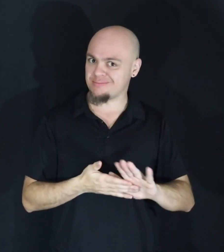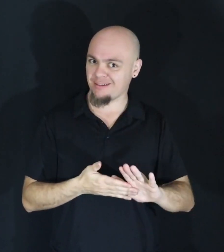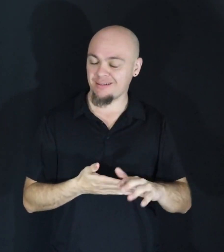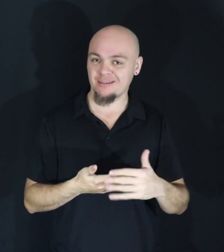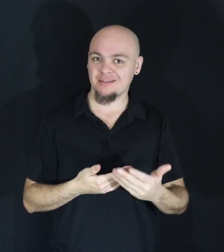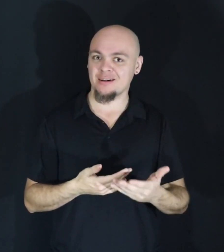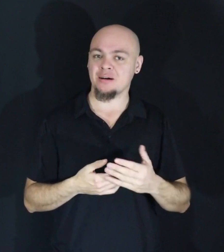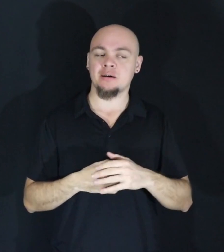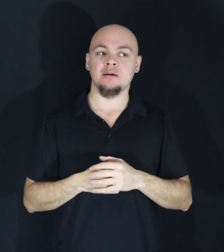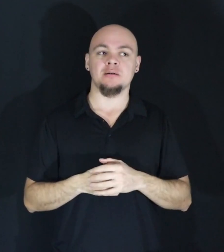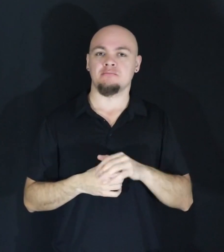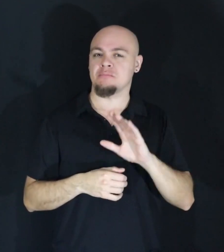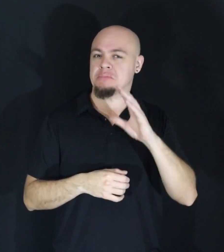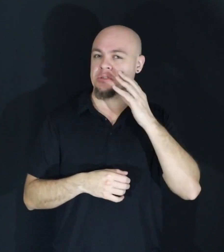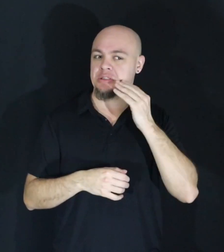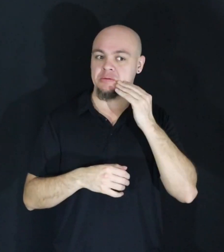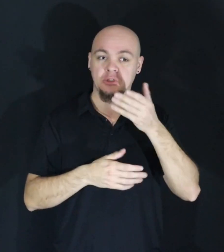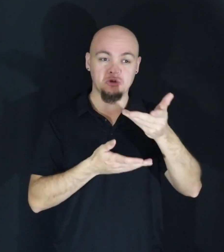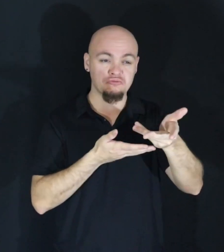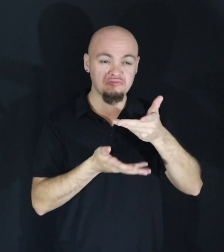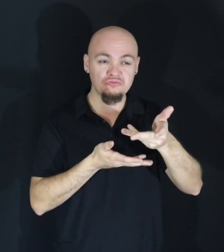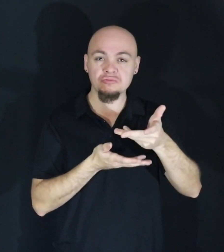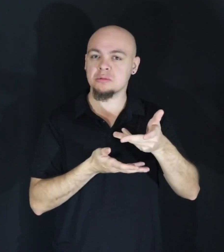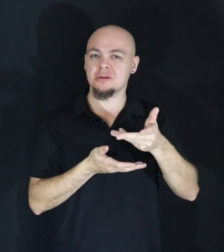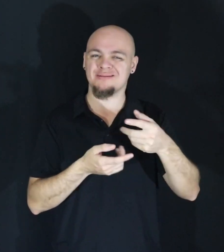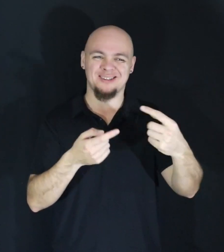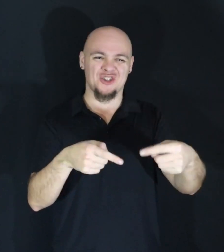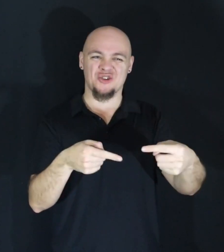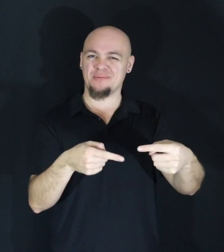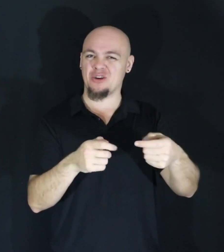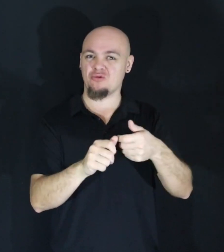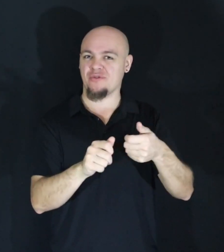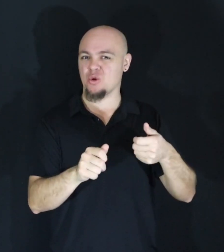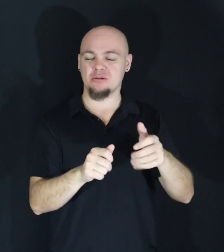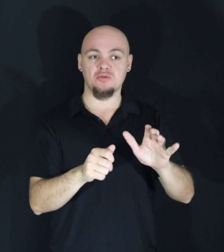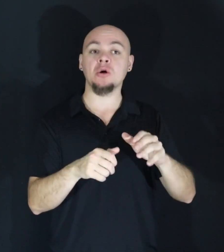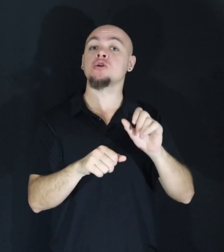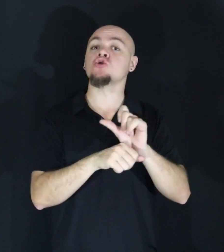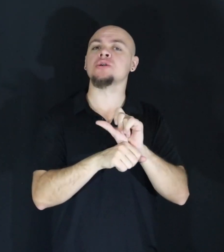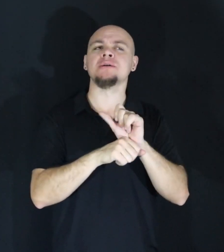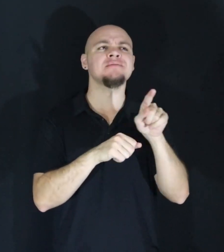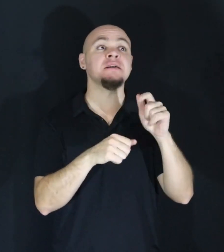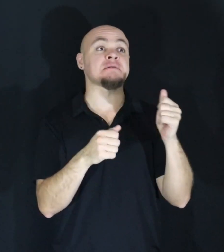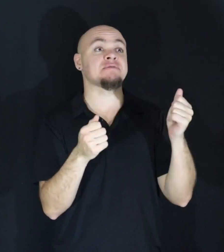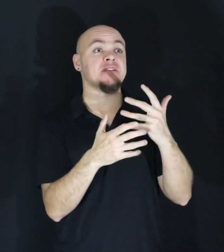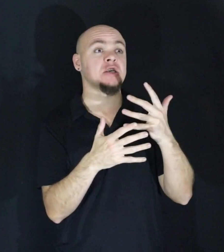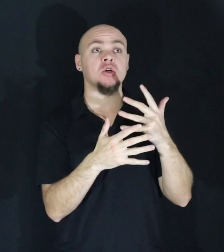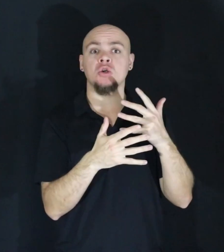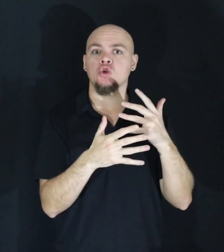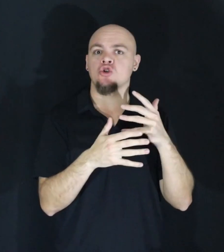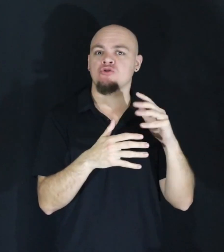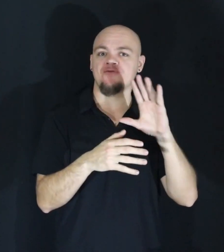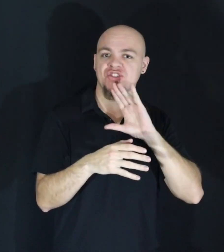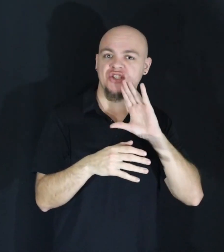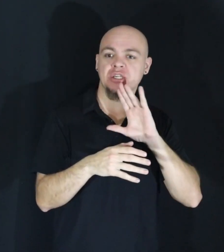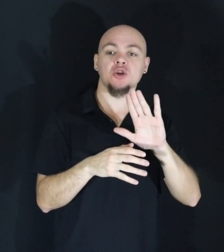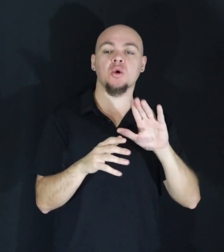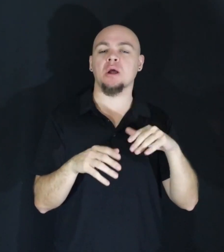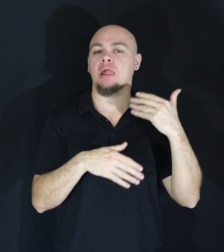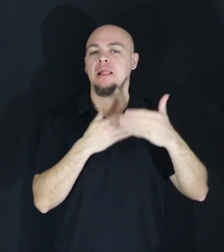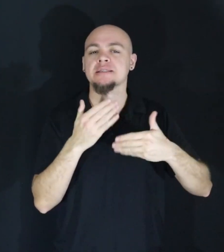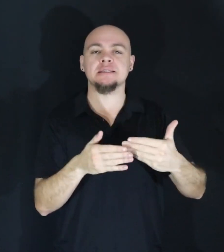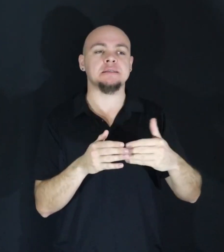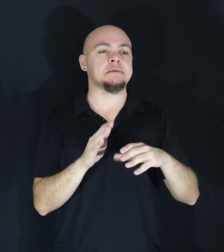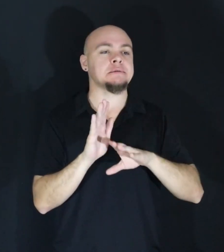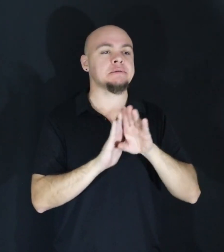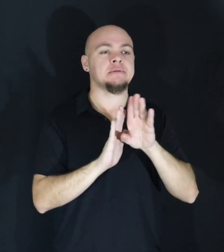Experience each other without argument or avoidance. Your job without fear or frustration. Build your legacy with clarity